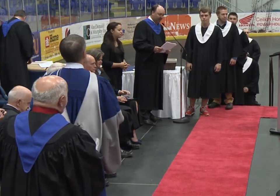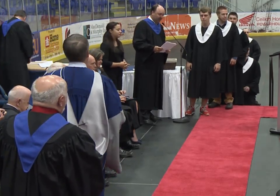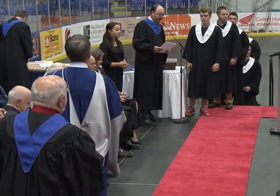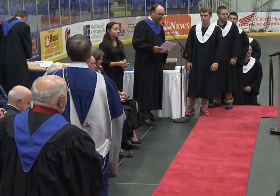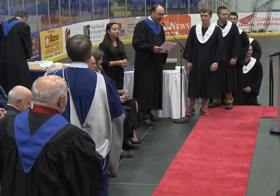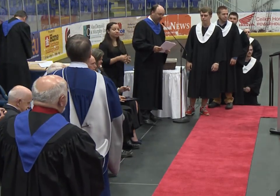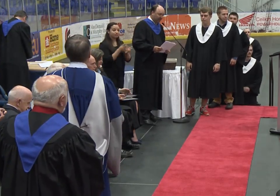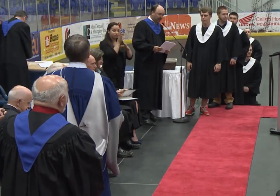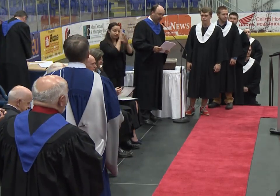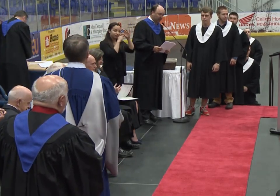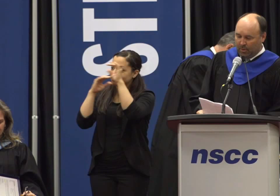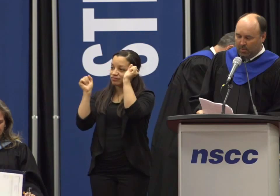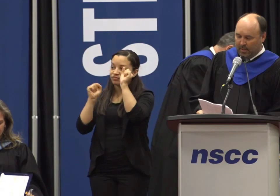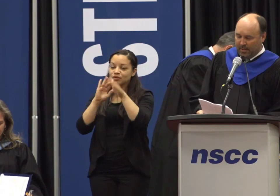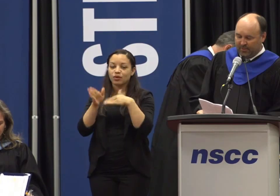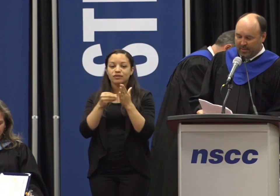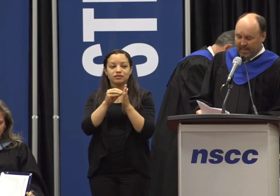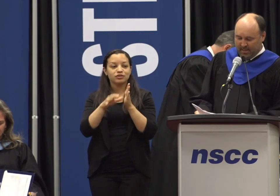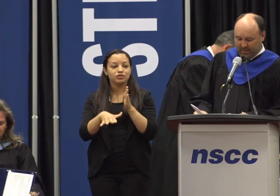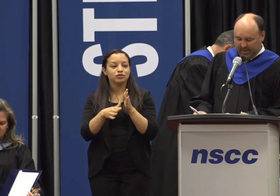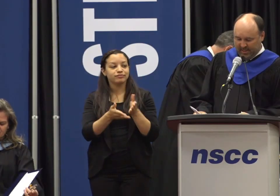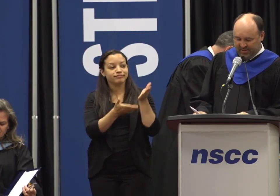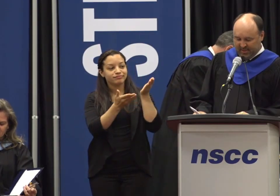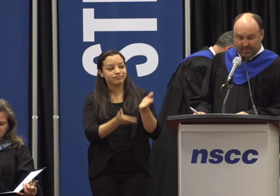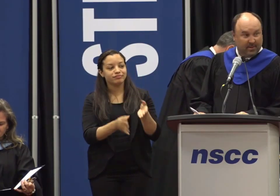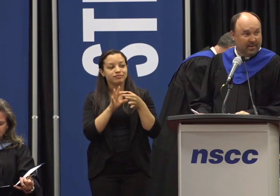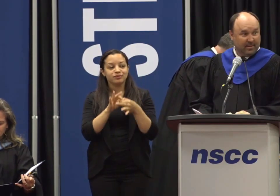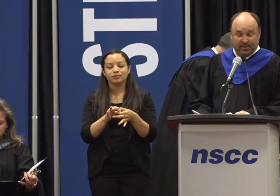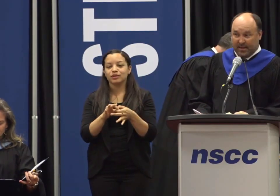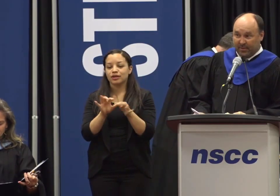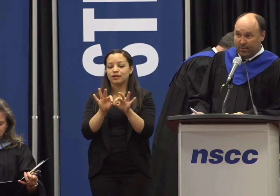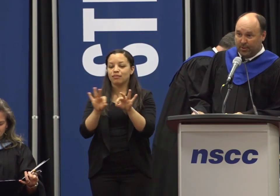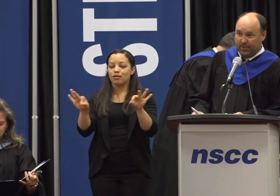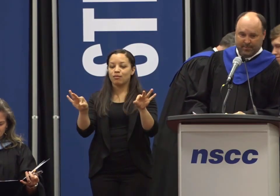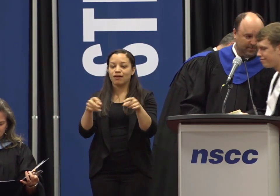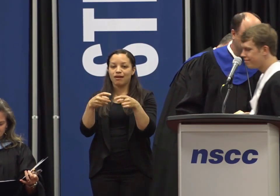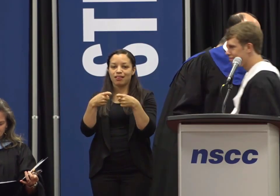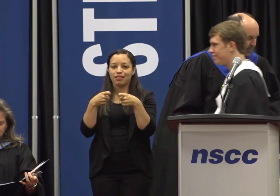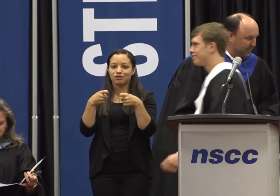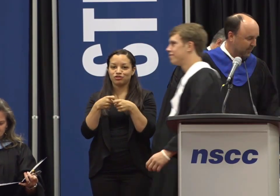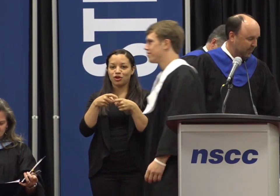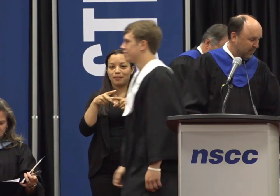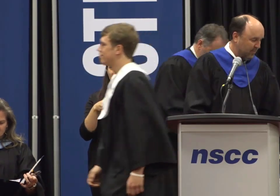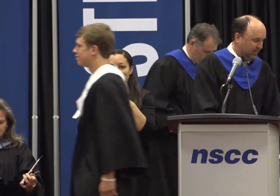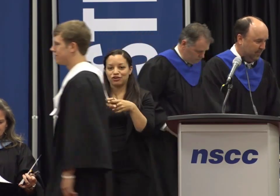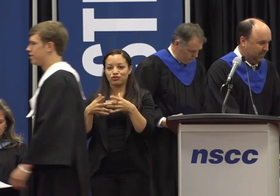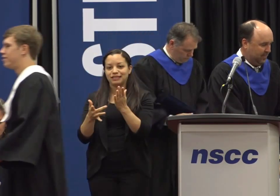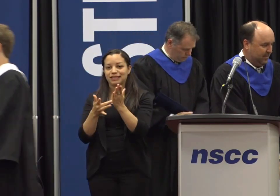Mr. President, the candidates for the Diploma in Electromechanical Technician, Devin Cook.